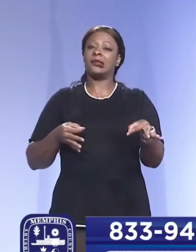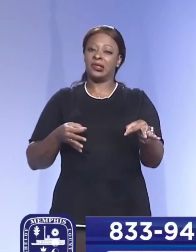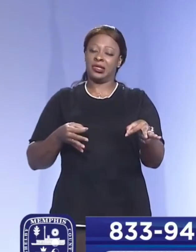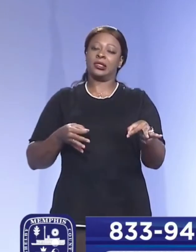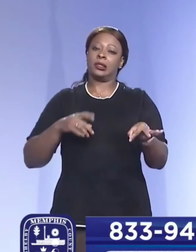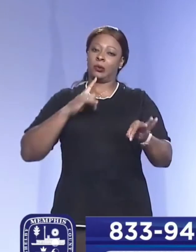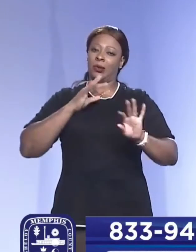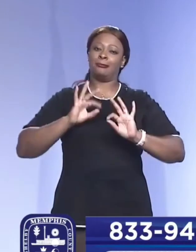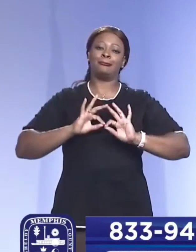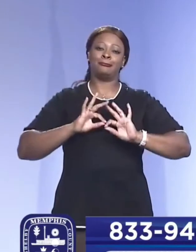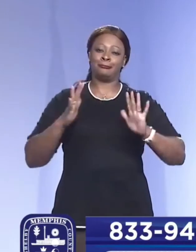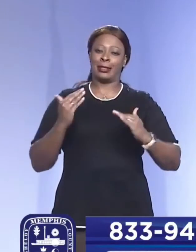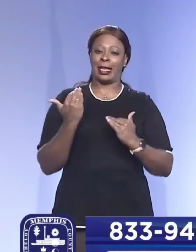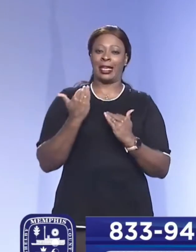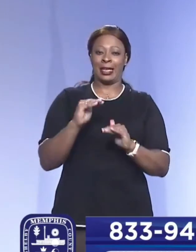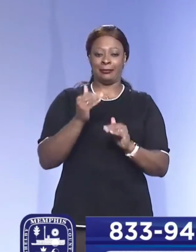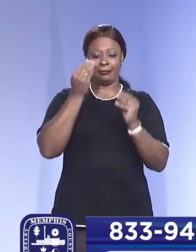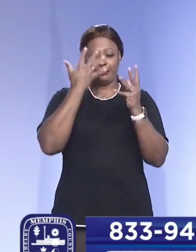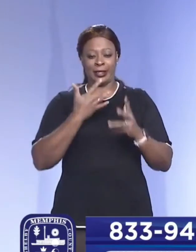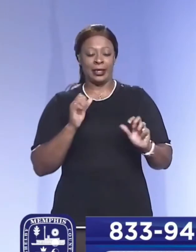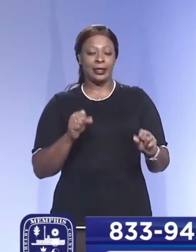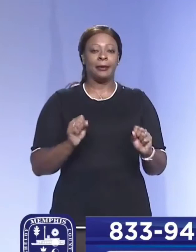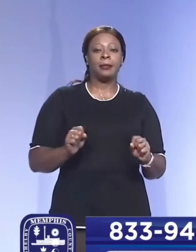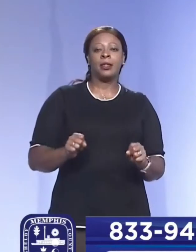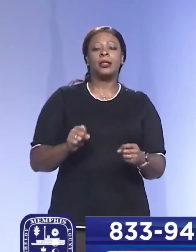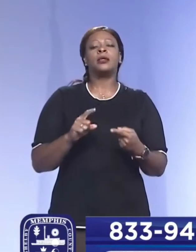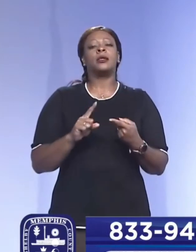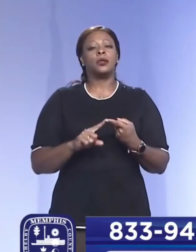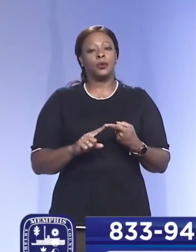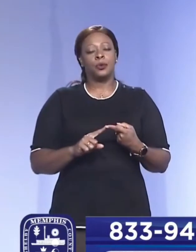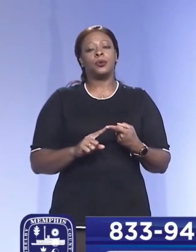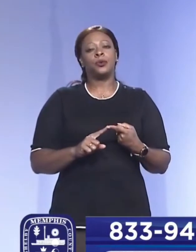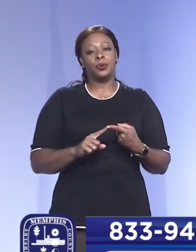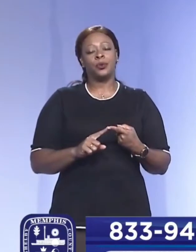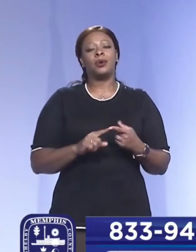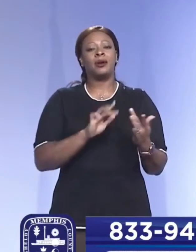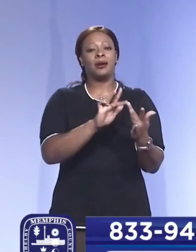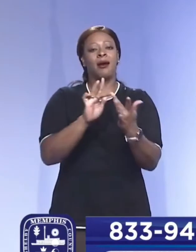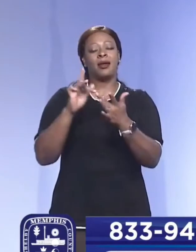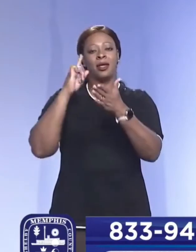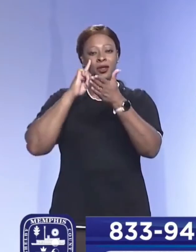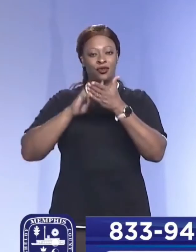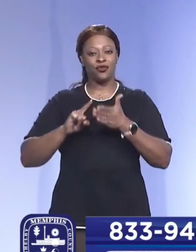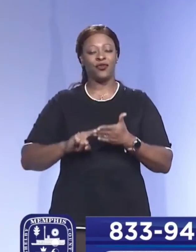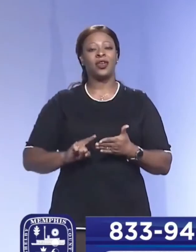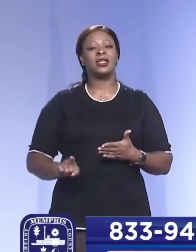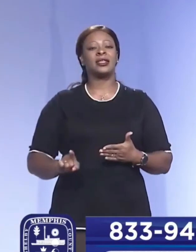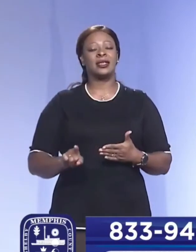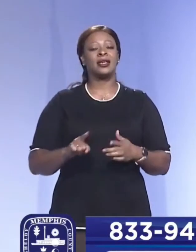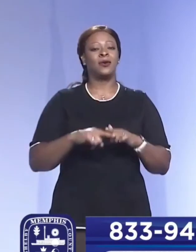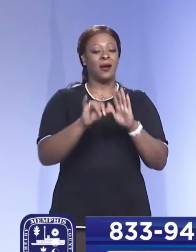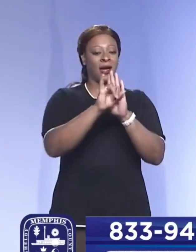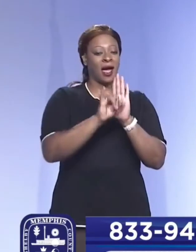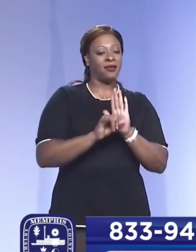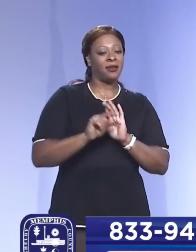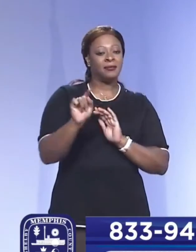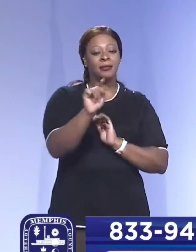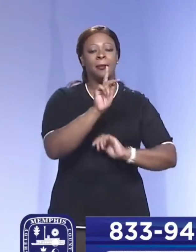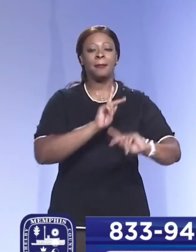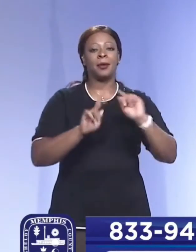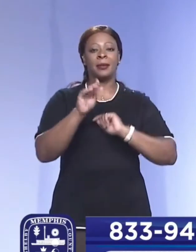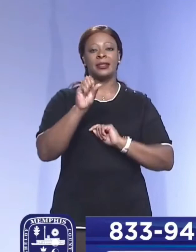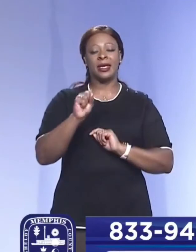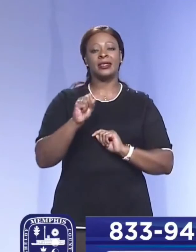really limits us in our ability to contact, trace, and to identify cases and place